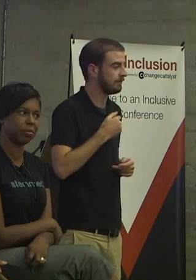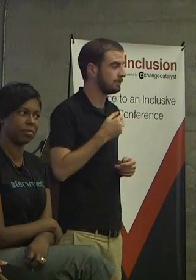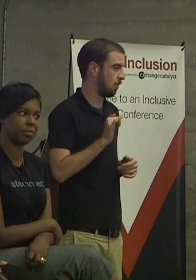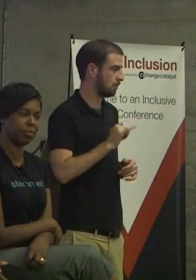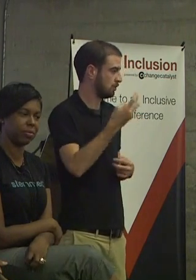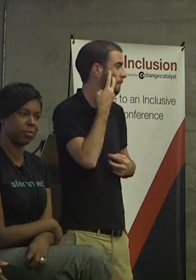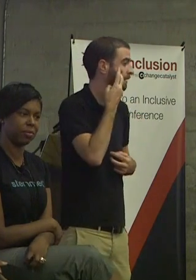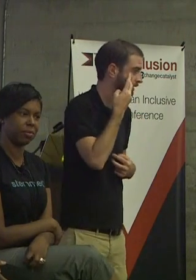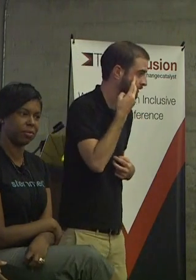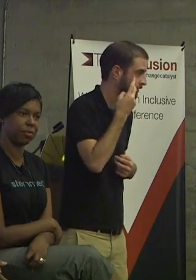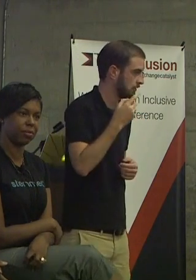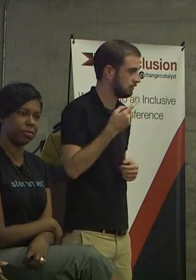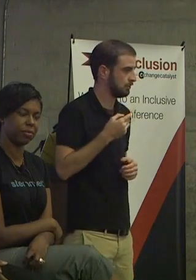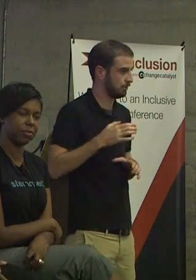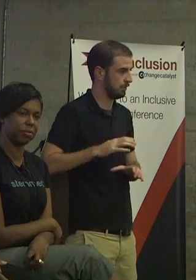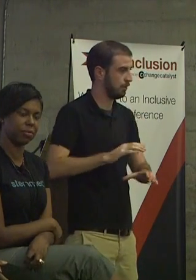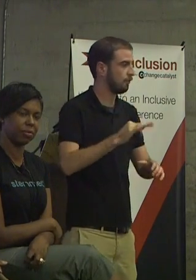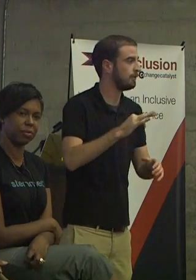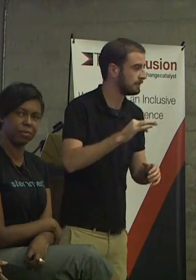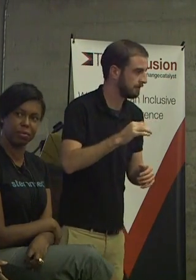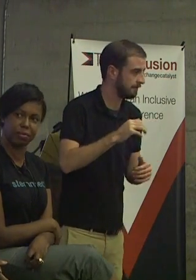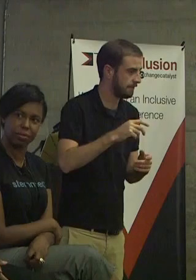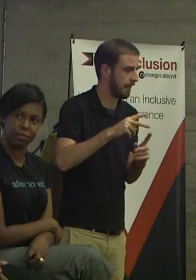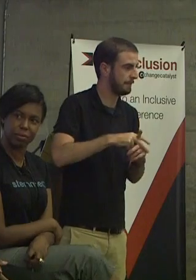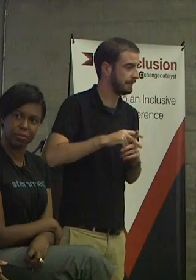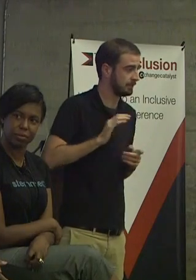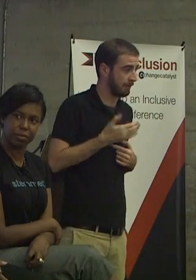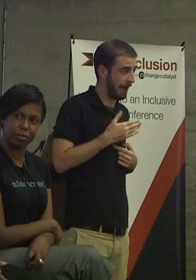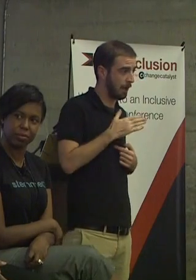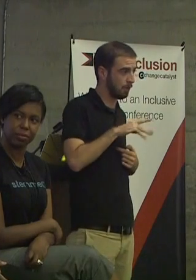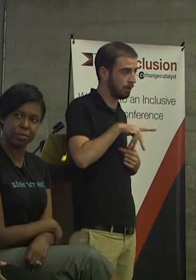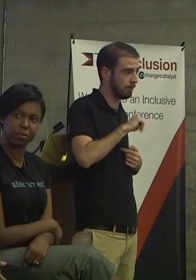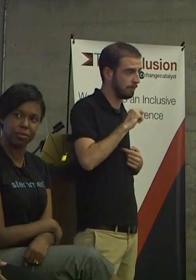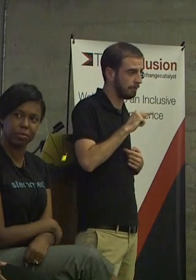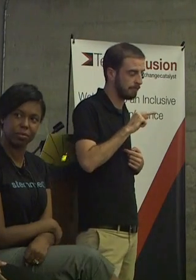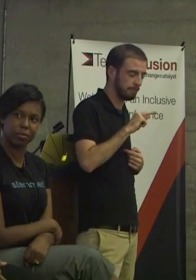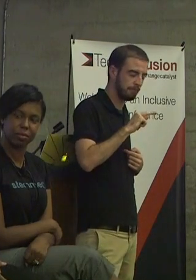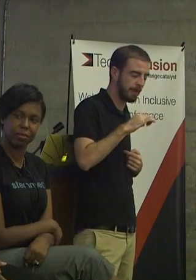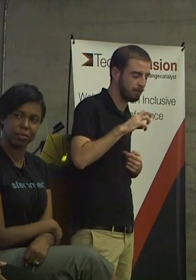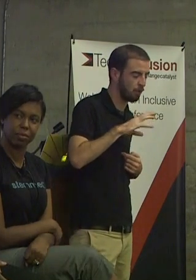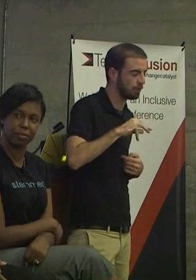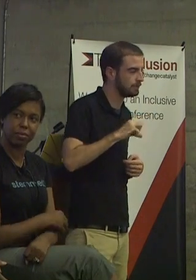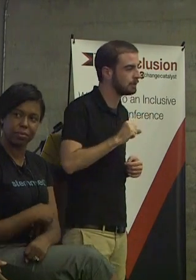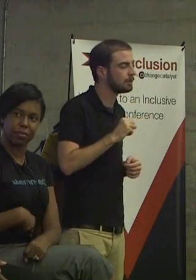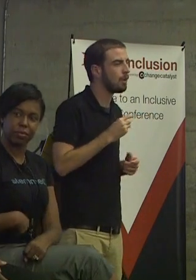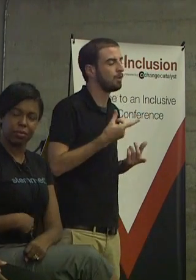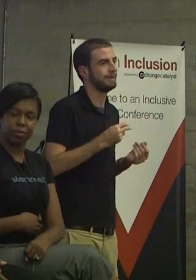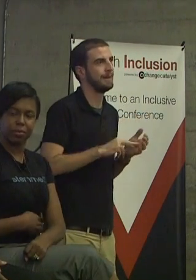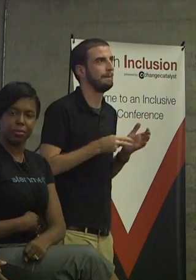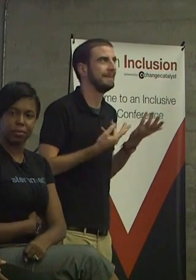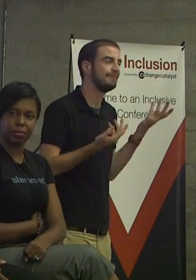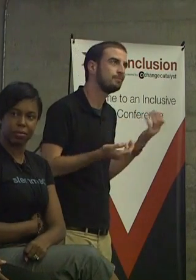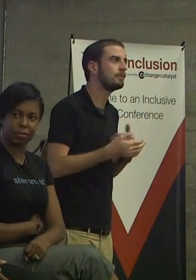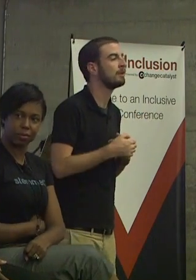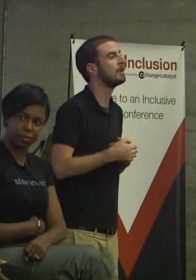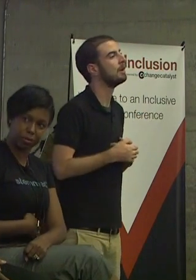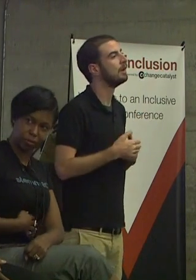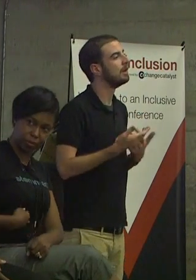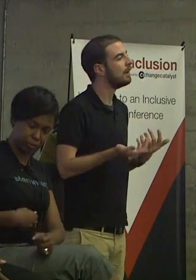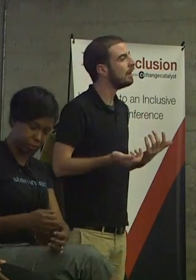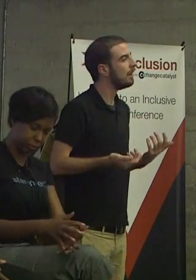blind to the performance of the applicants on our own platforms. What does that mean? So like I